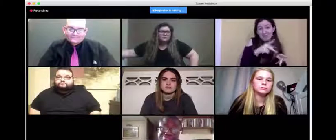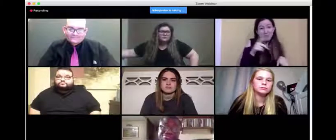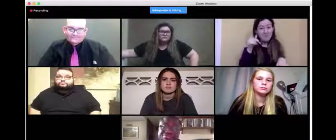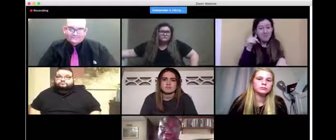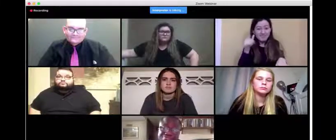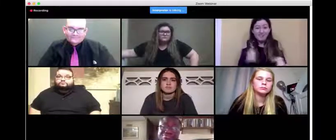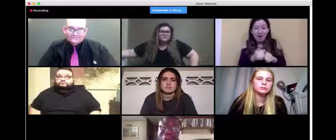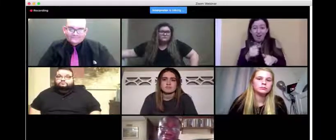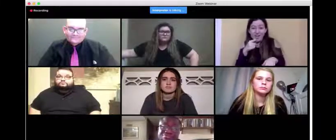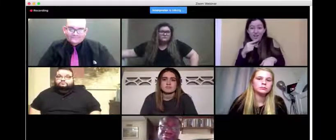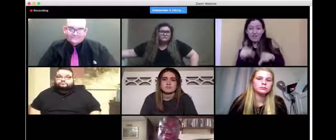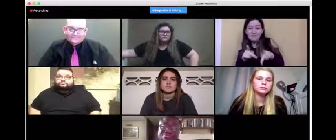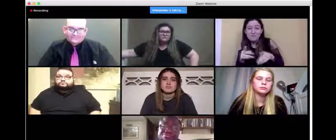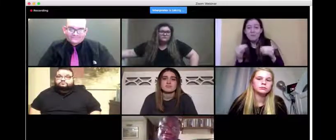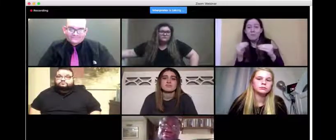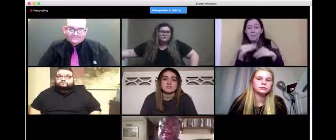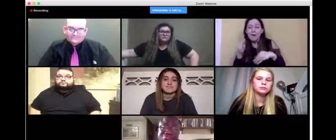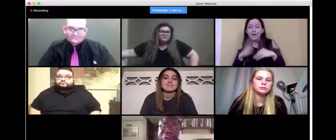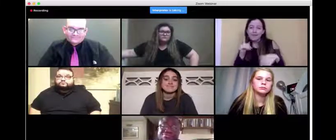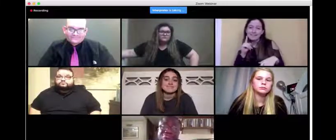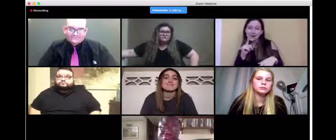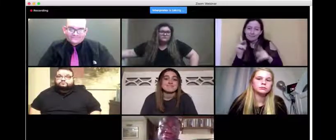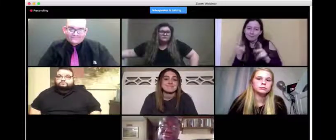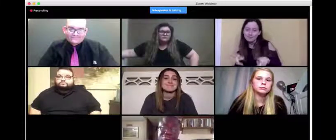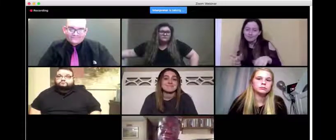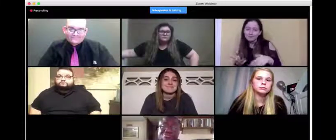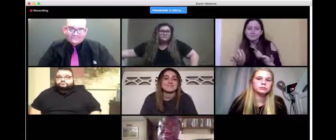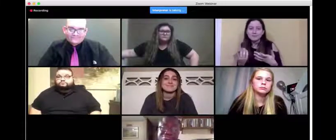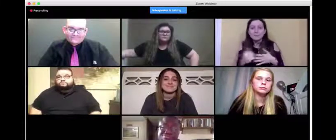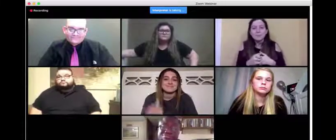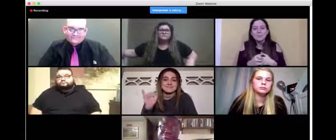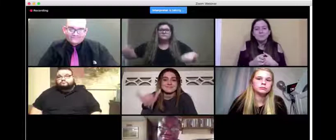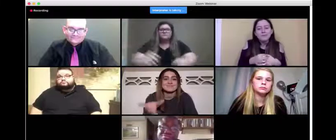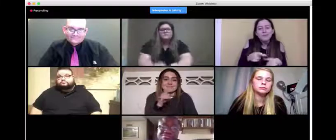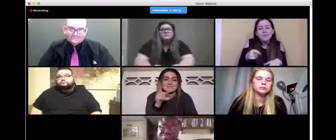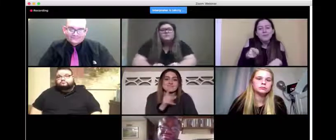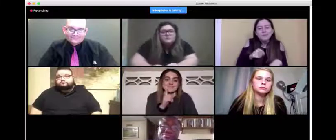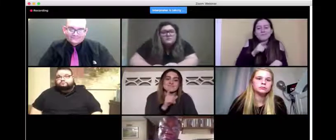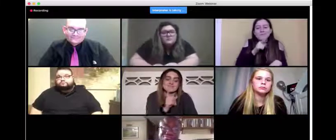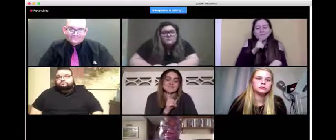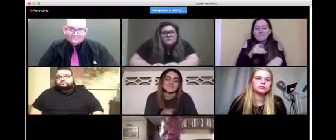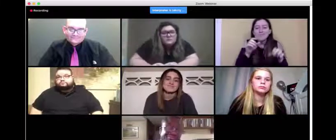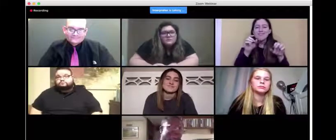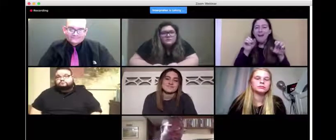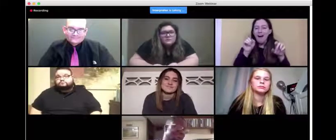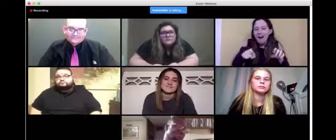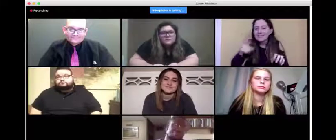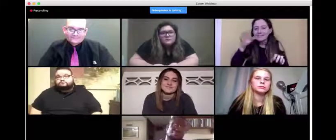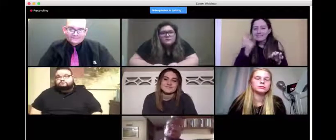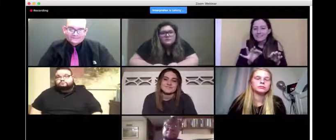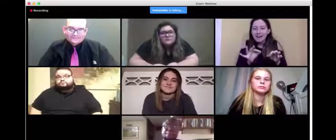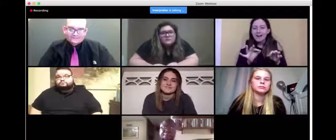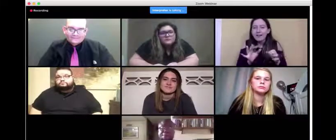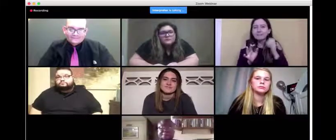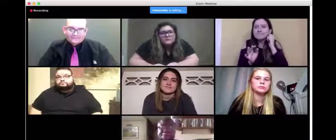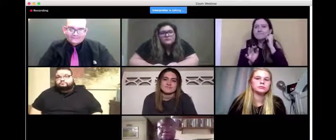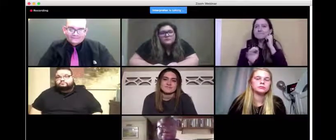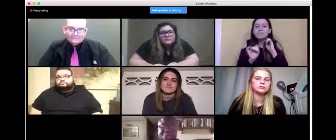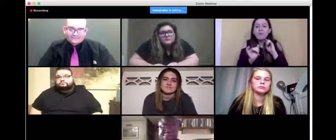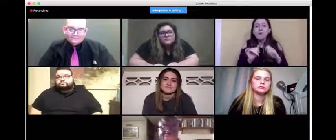So really, you have to decide. I can either try to educate that person,